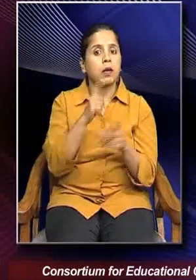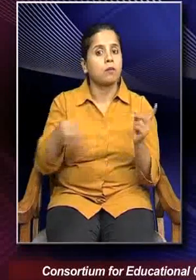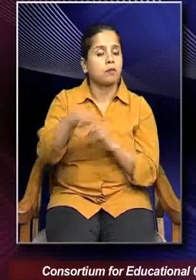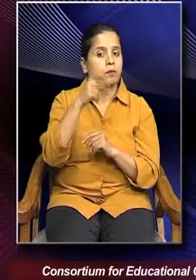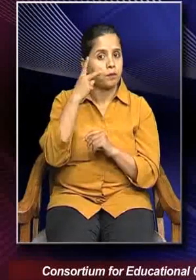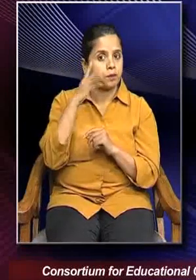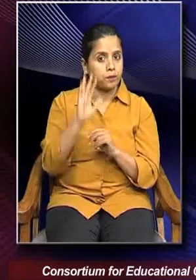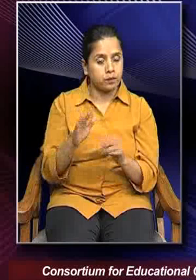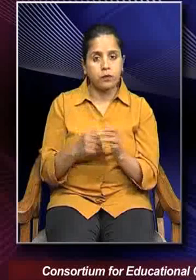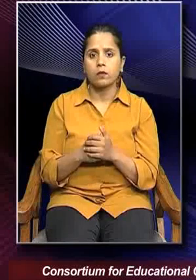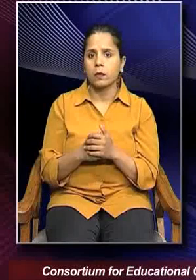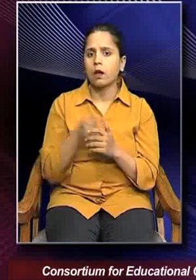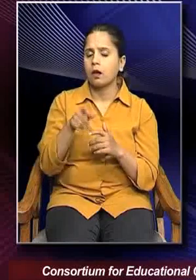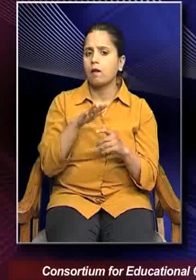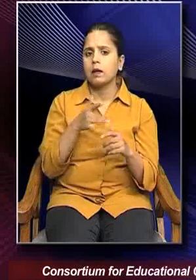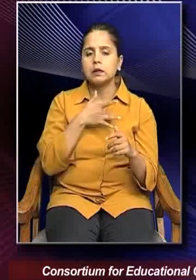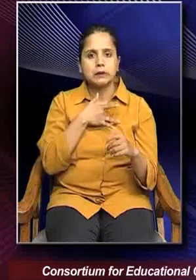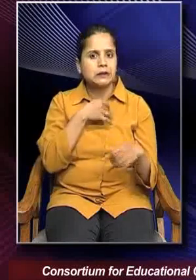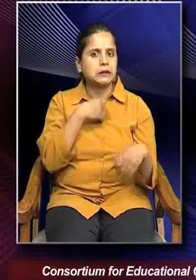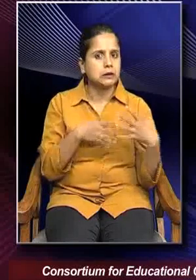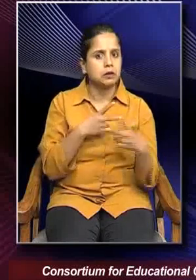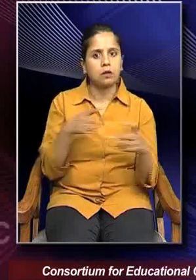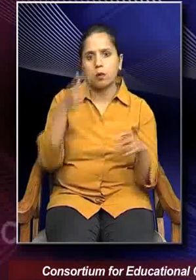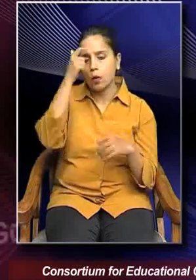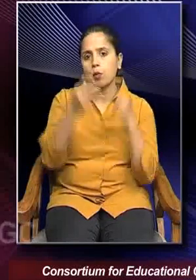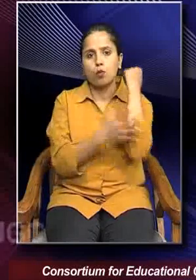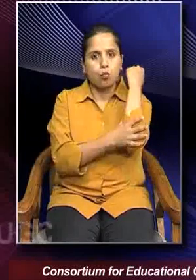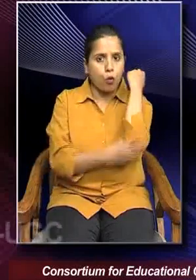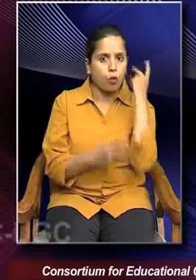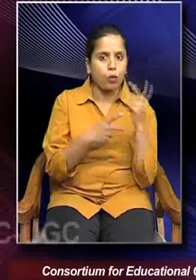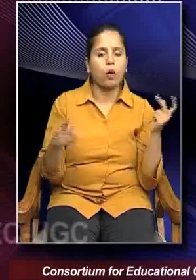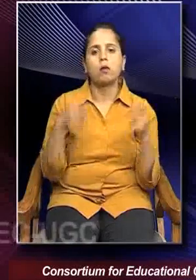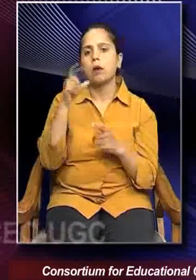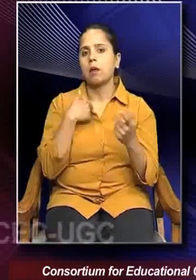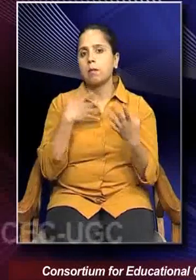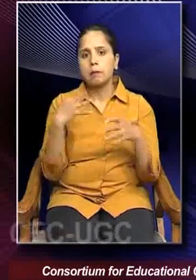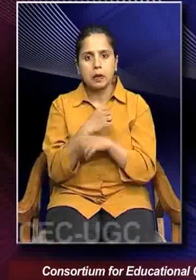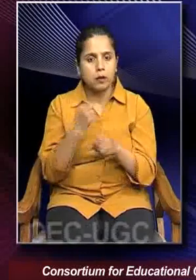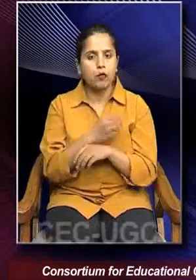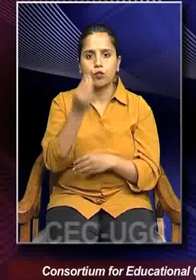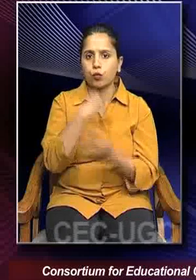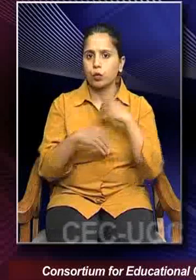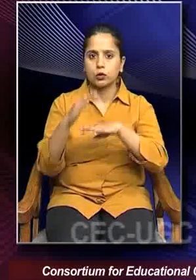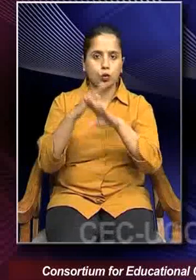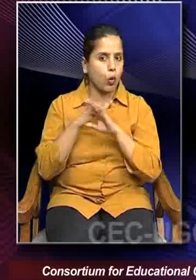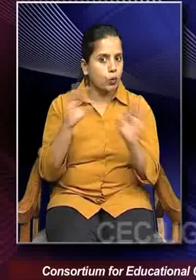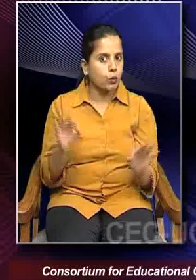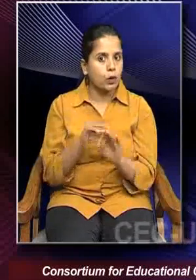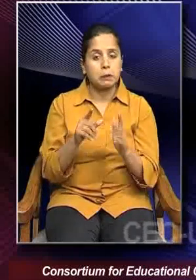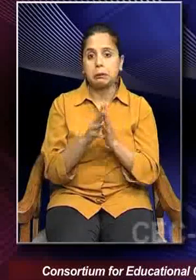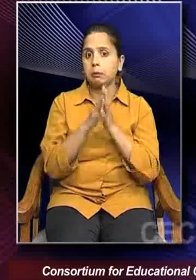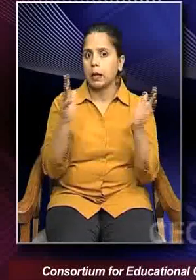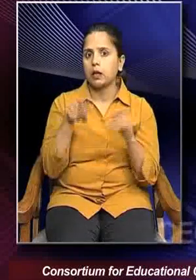is struggling with addressing the issues of poverty, deprivation, food security. So these are the